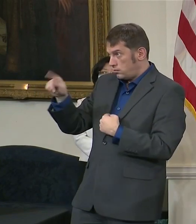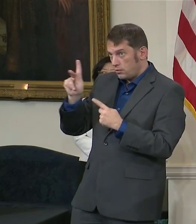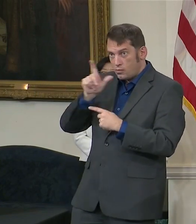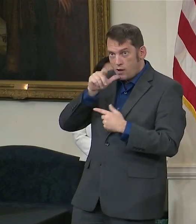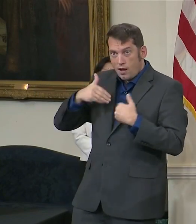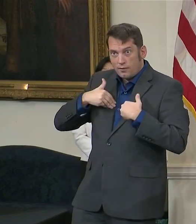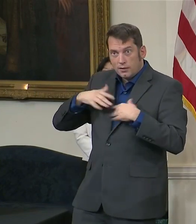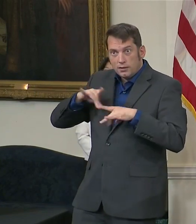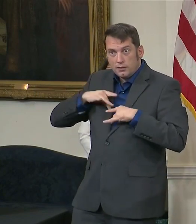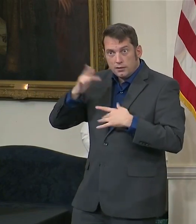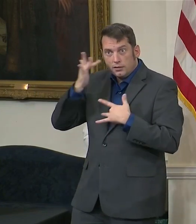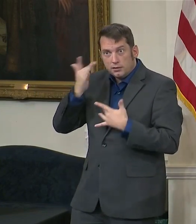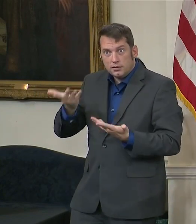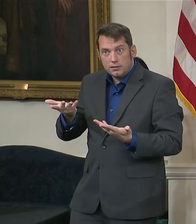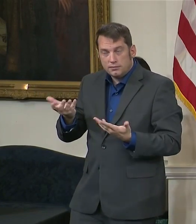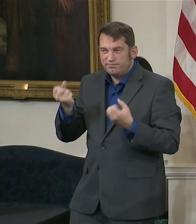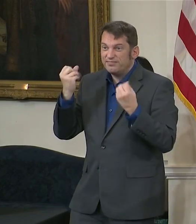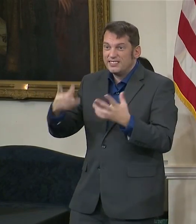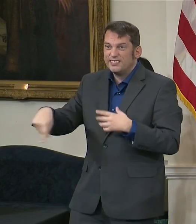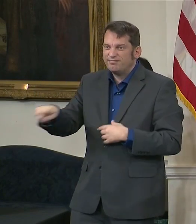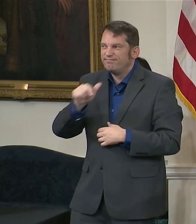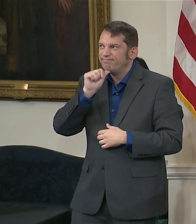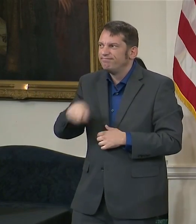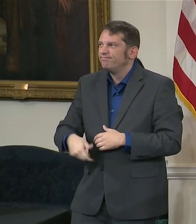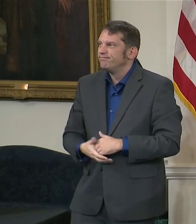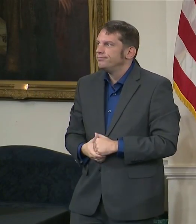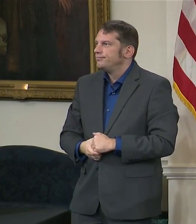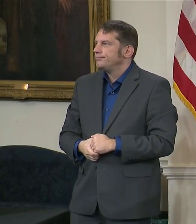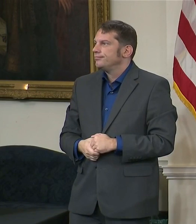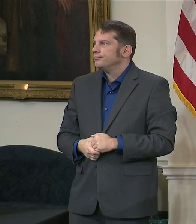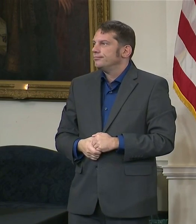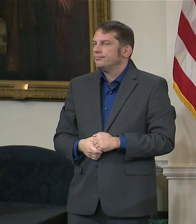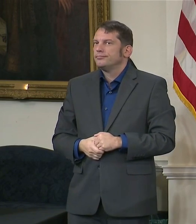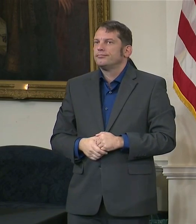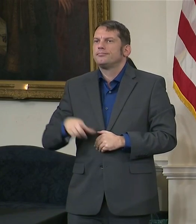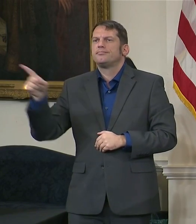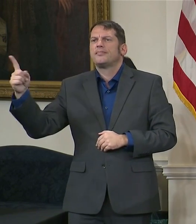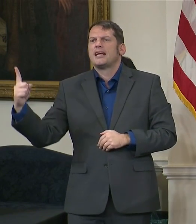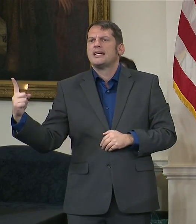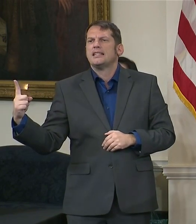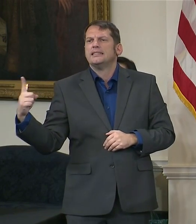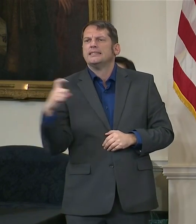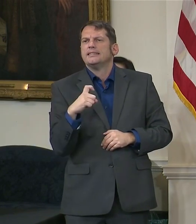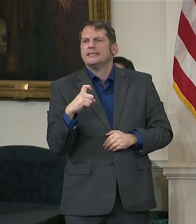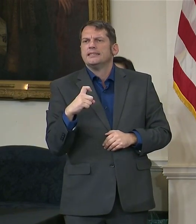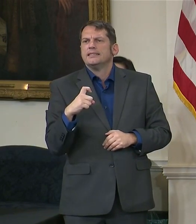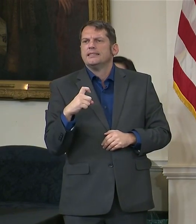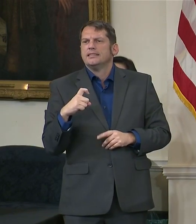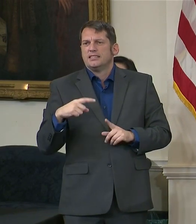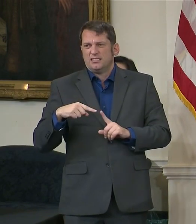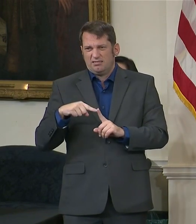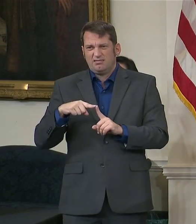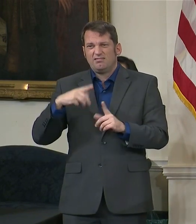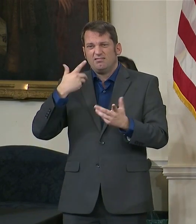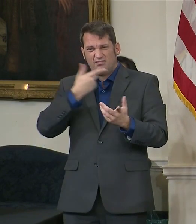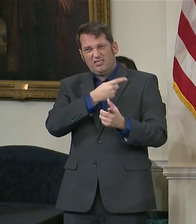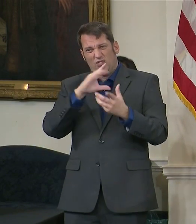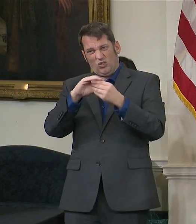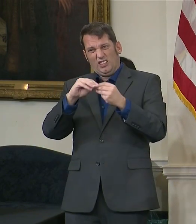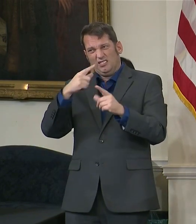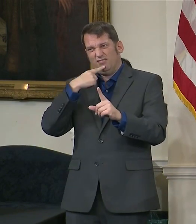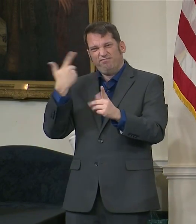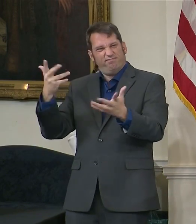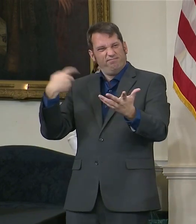Governor, you mentioned how this is a war, that the virus right now is winning. If things keep going the way that they have been